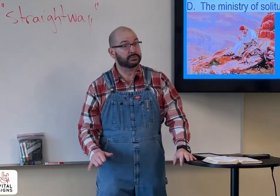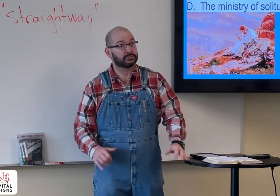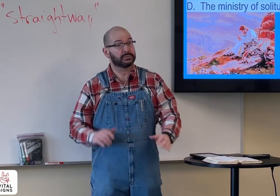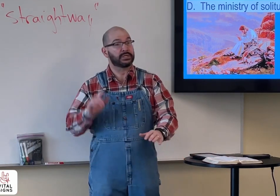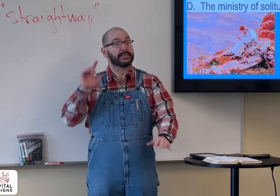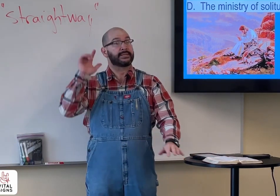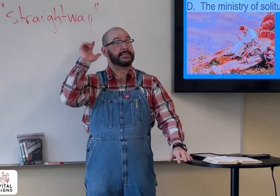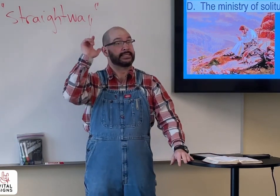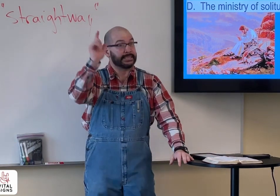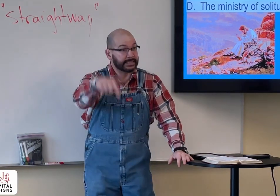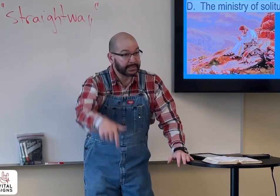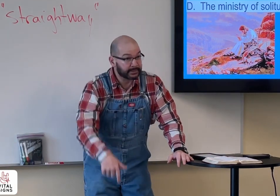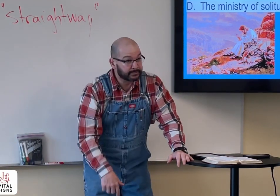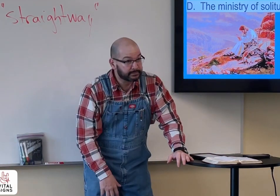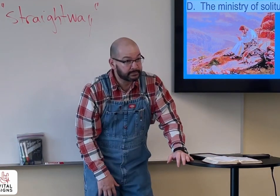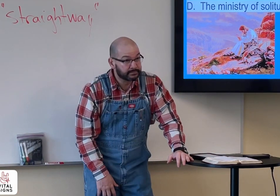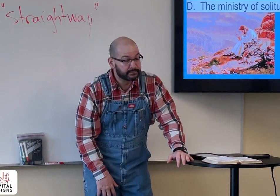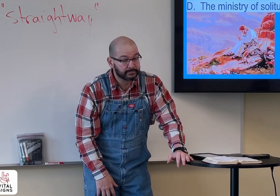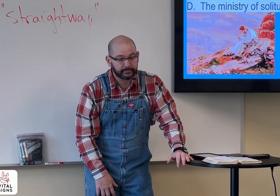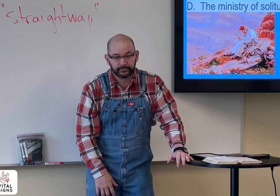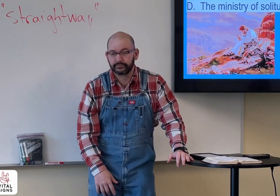Also, later in the book,